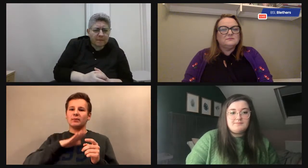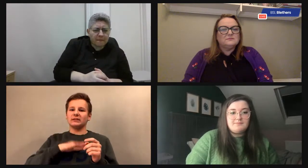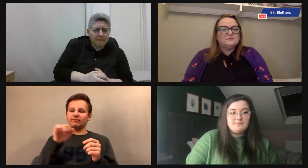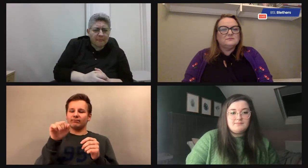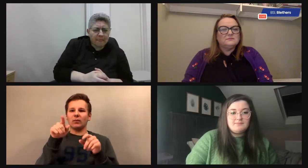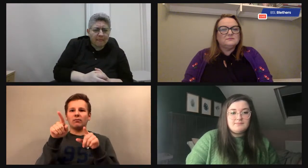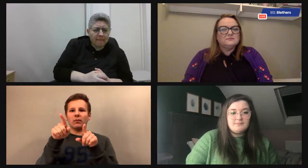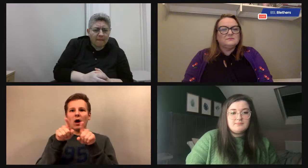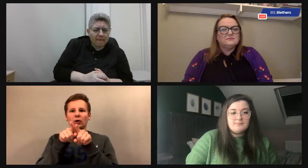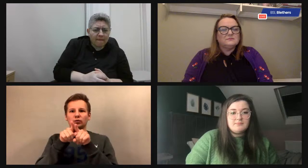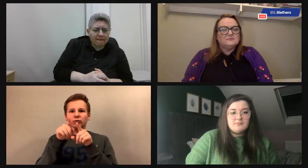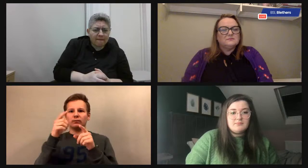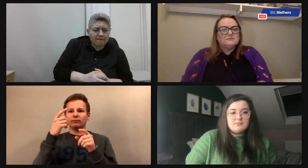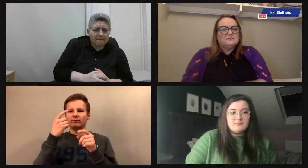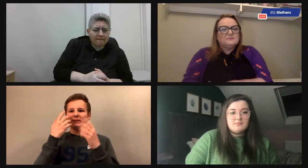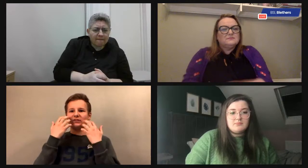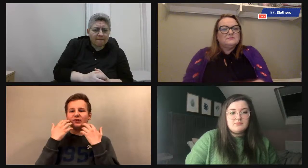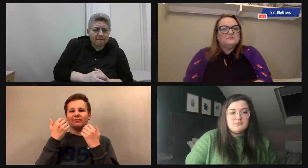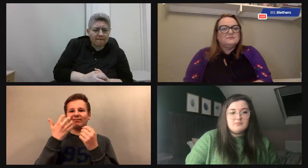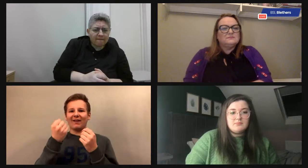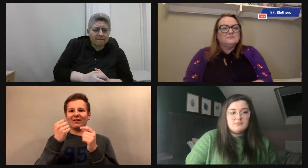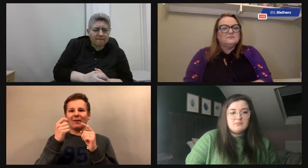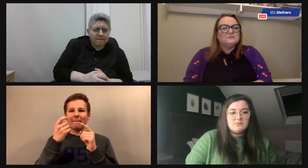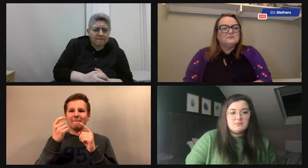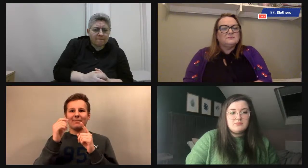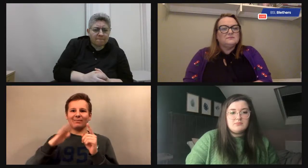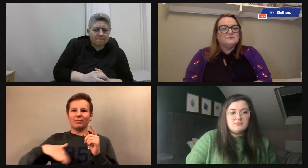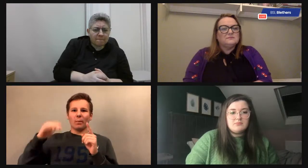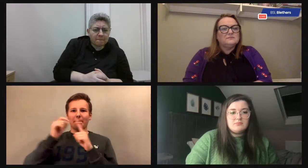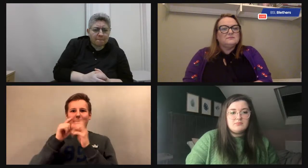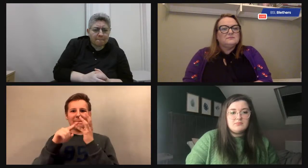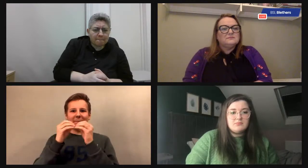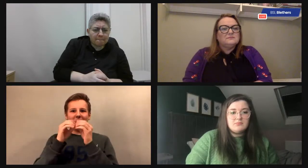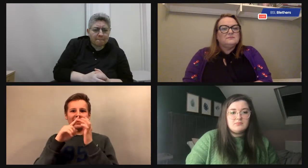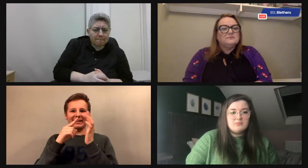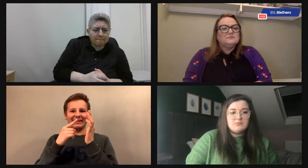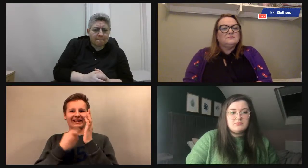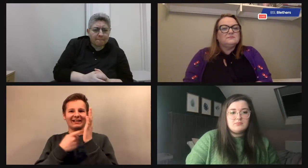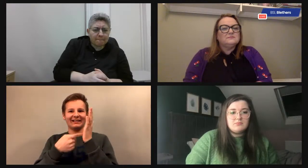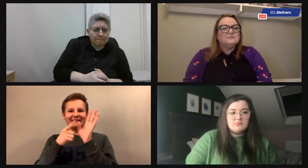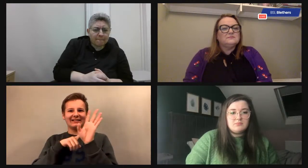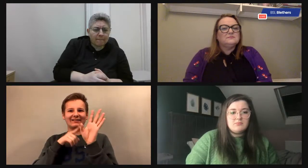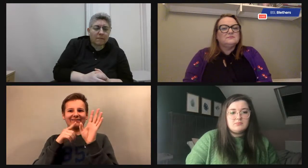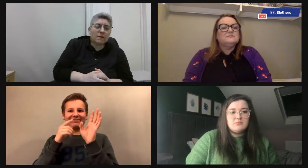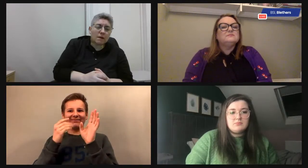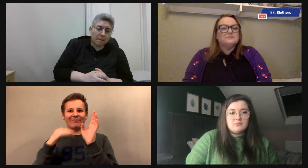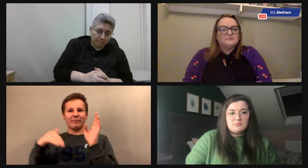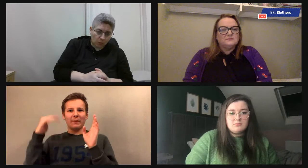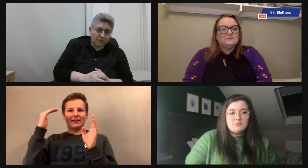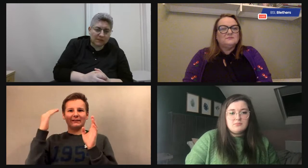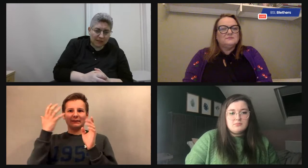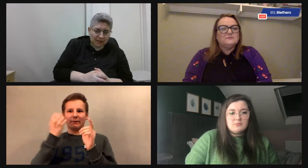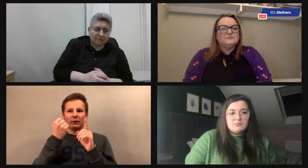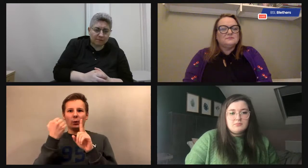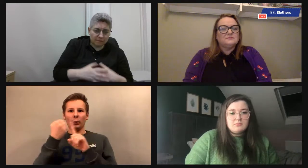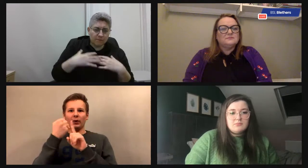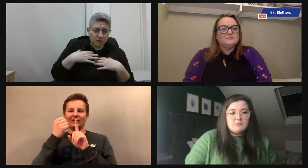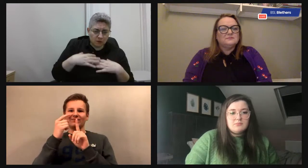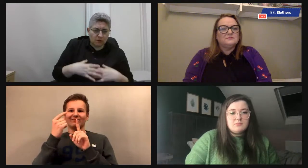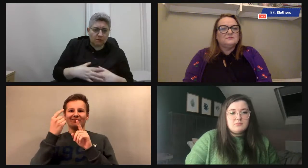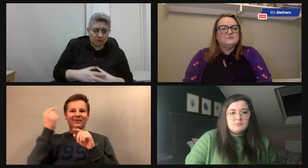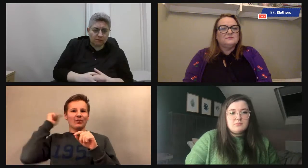else? Yeah, I wanted to add about depression really. Teenagers, are going through